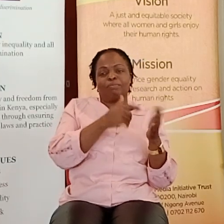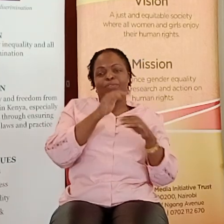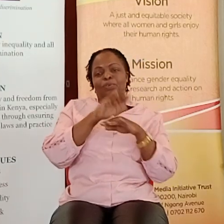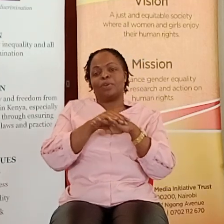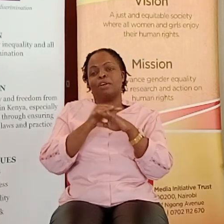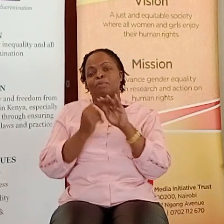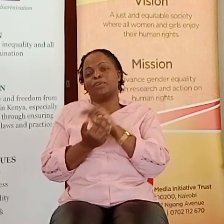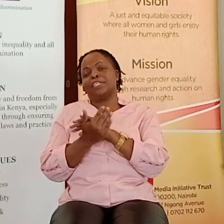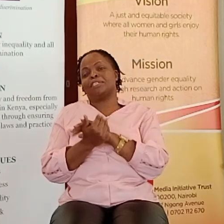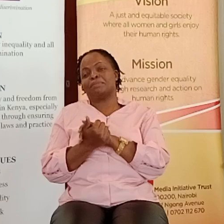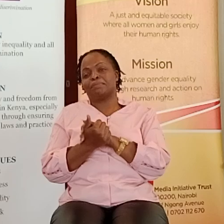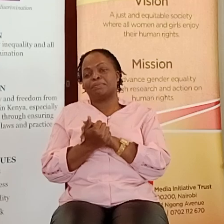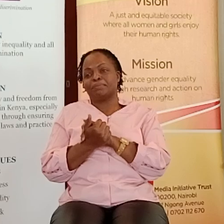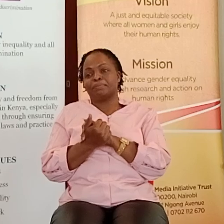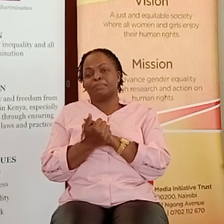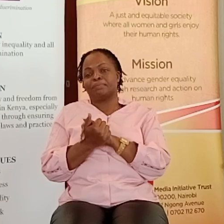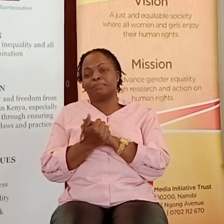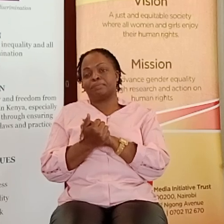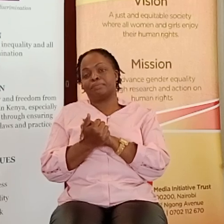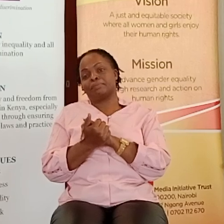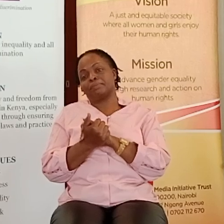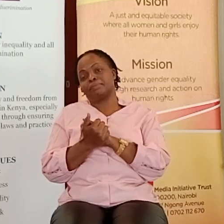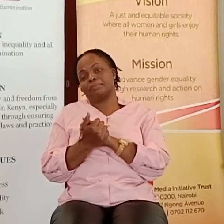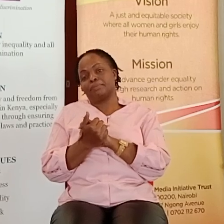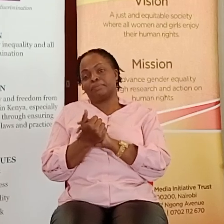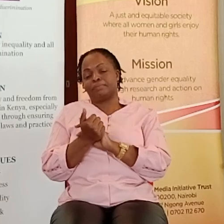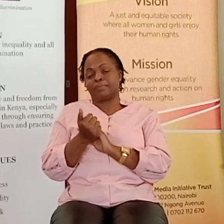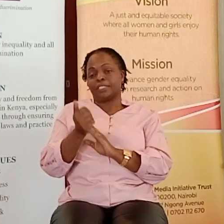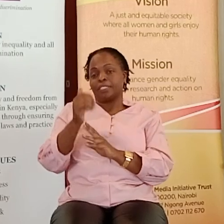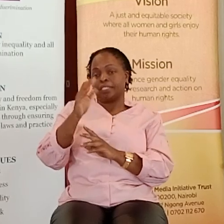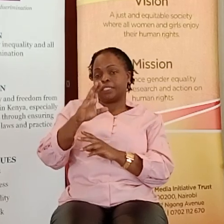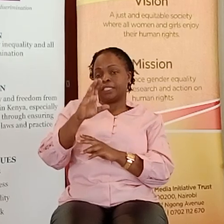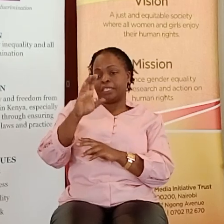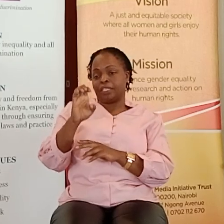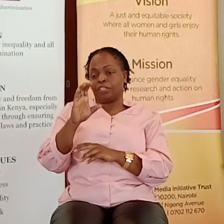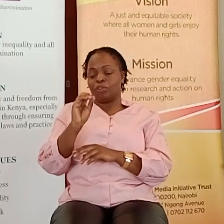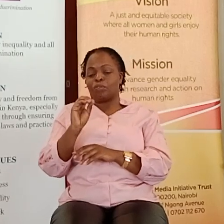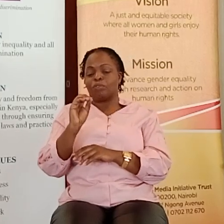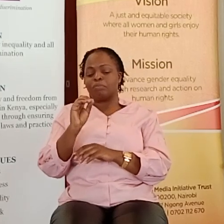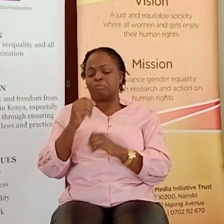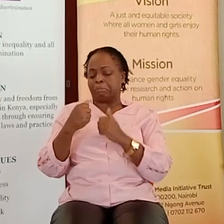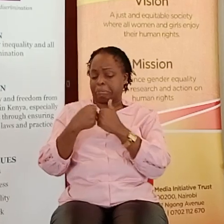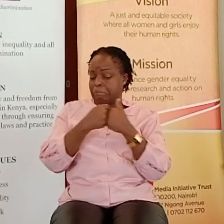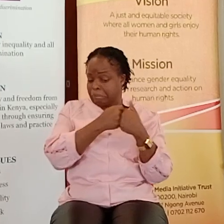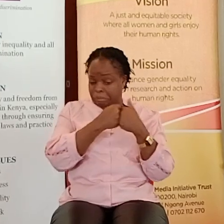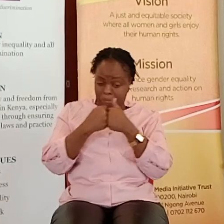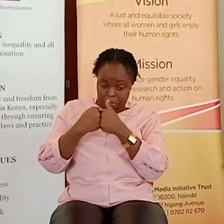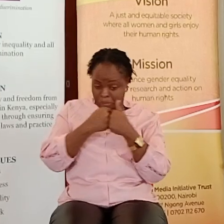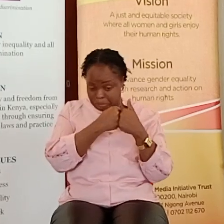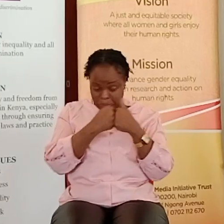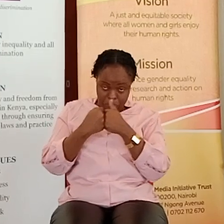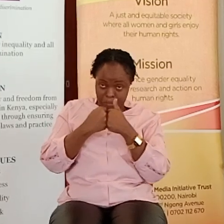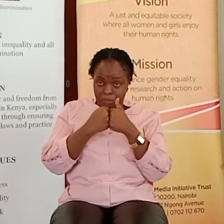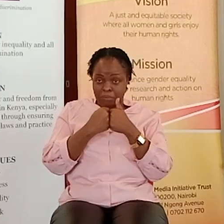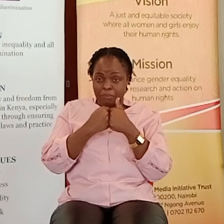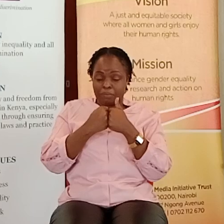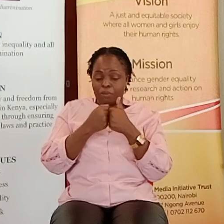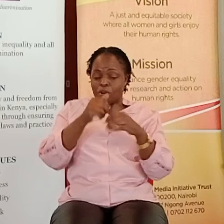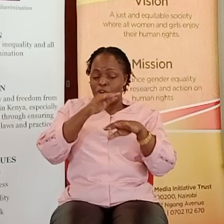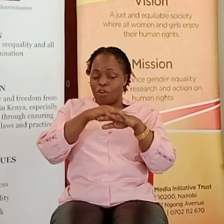morning. Yeah, the CEO struggles to get my name right, and Gladys as well.